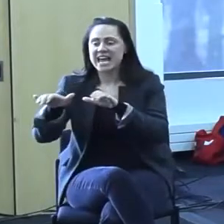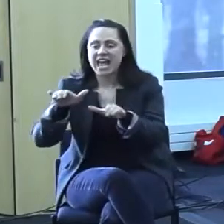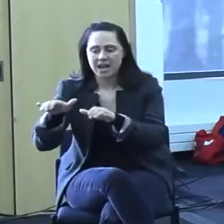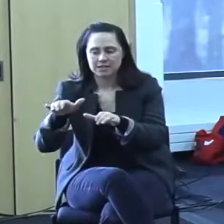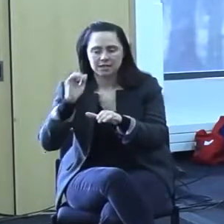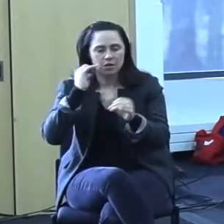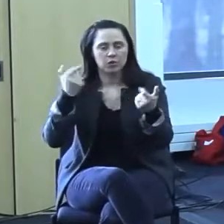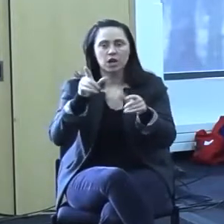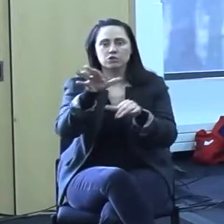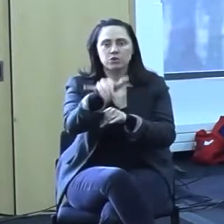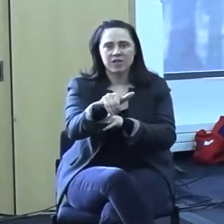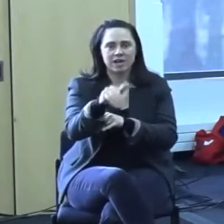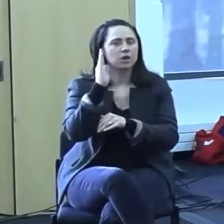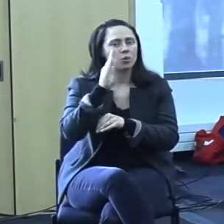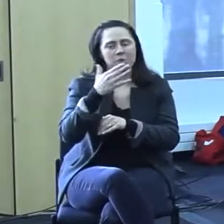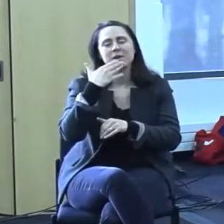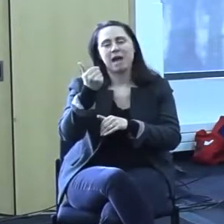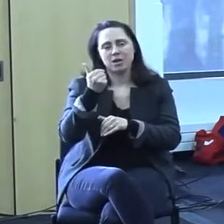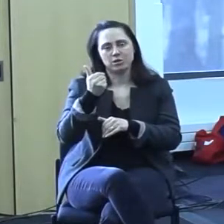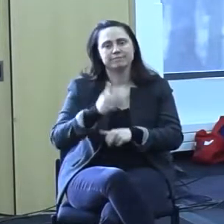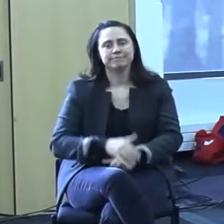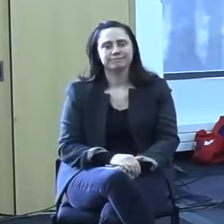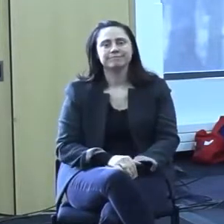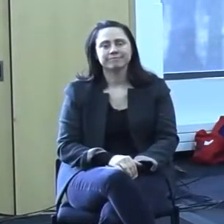think this is going to be way better.